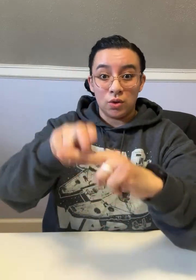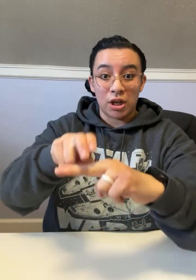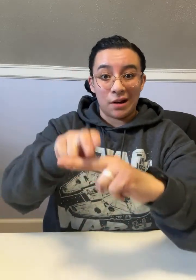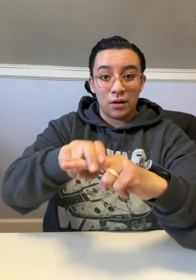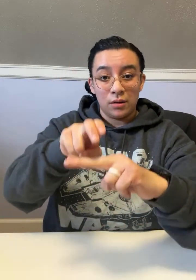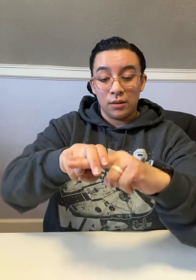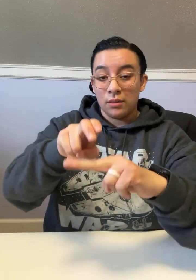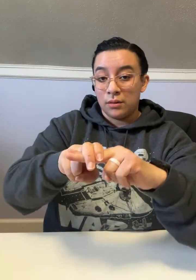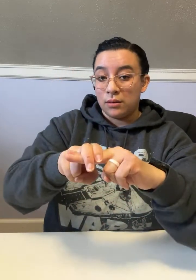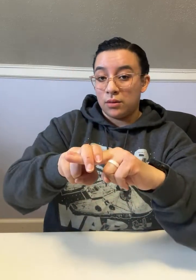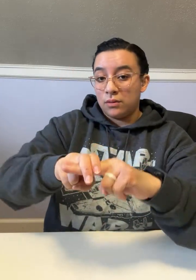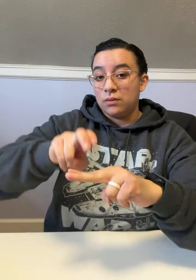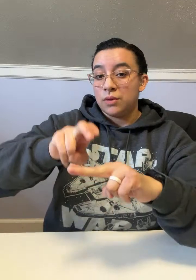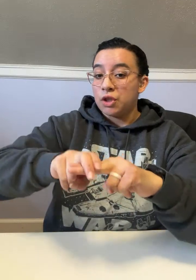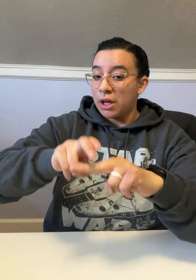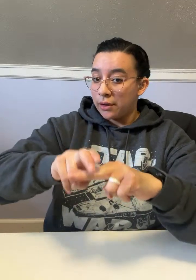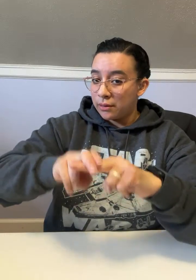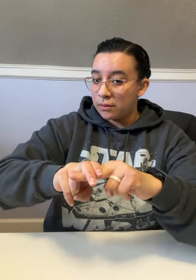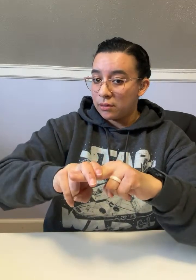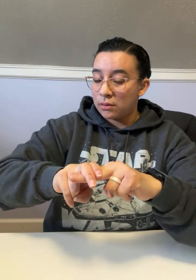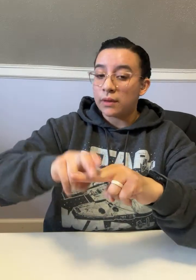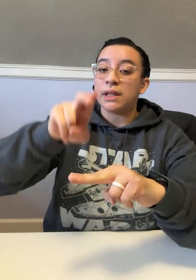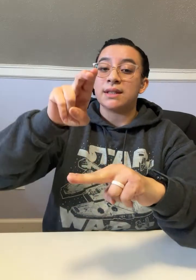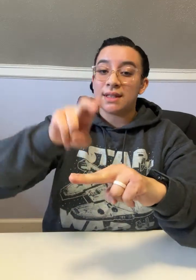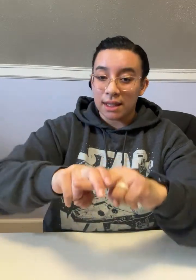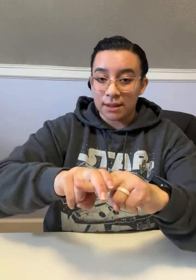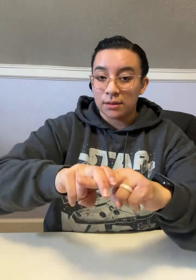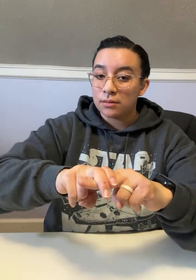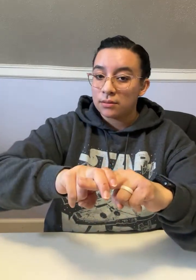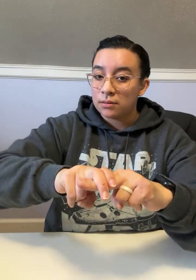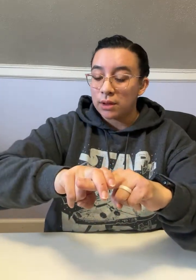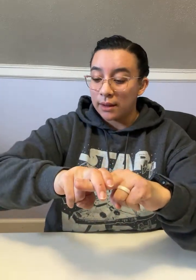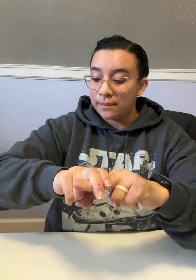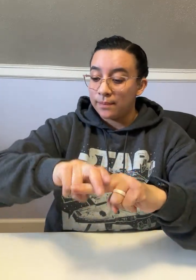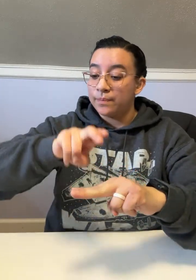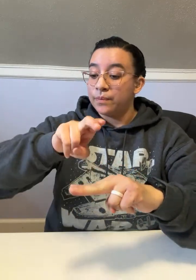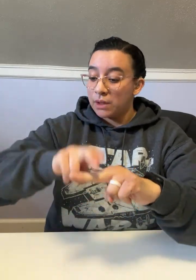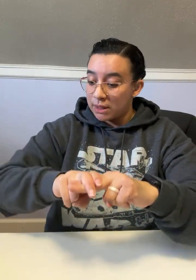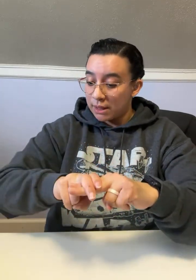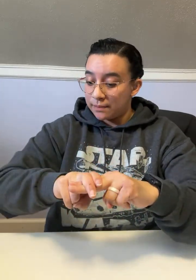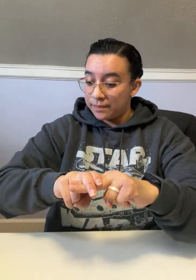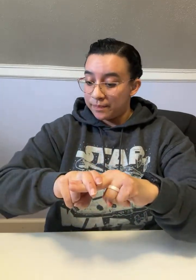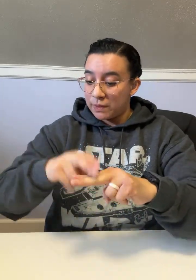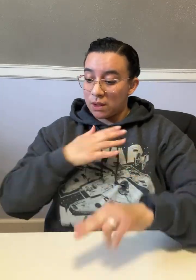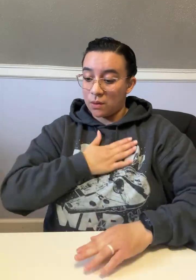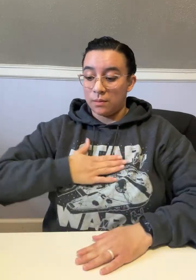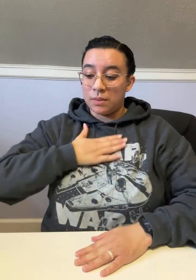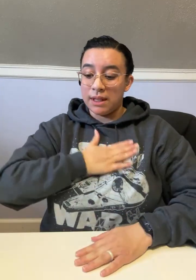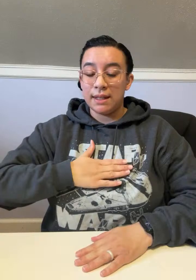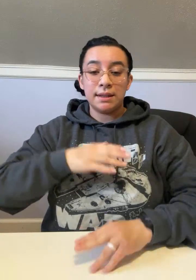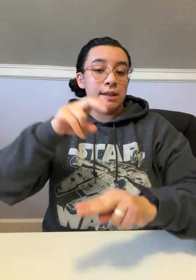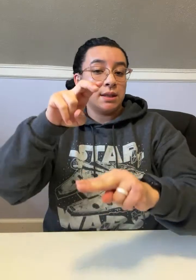chair. Chair. And sit. Okay? Sit. So please